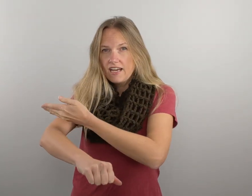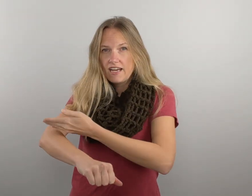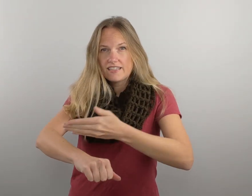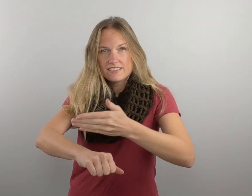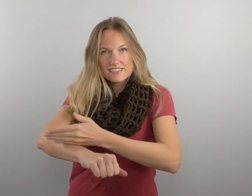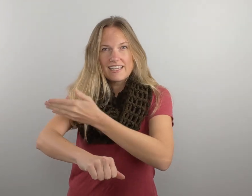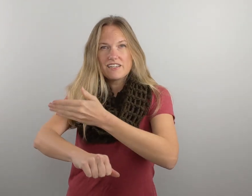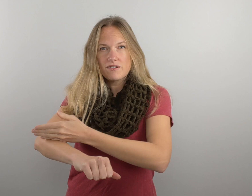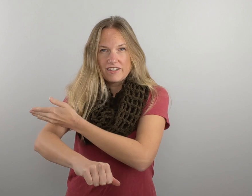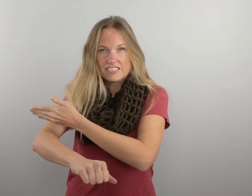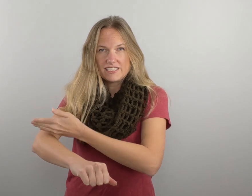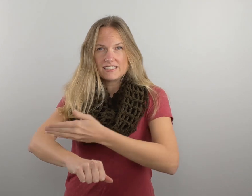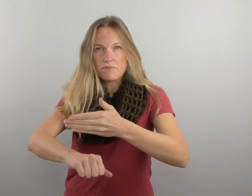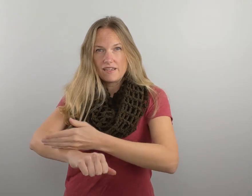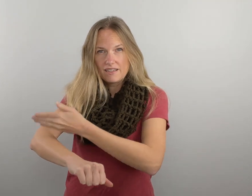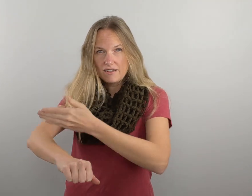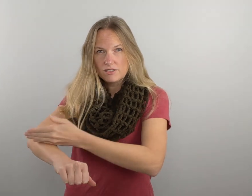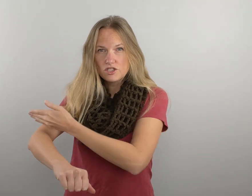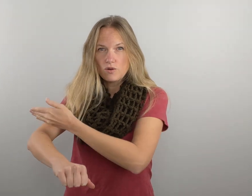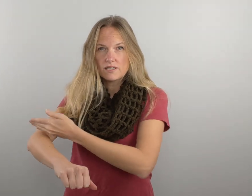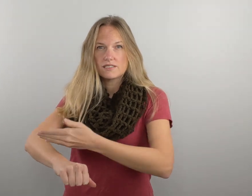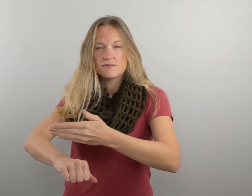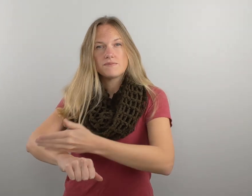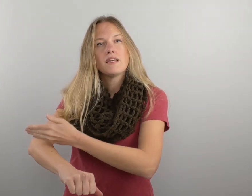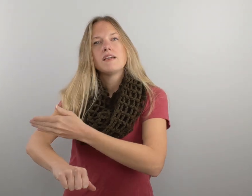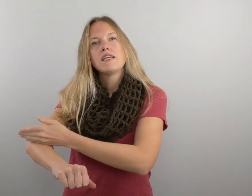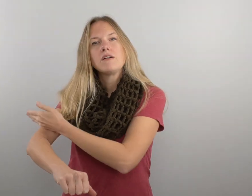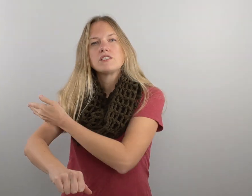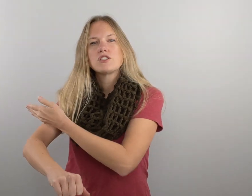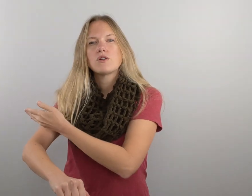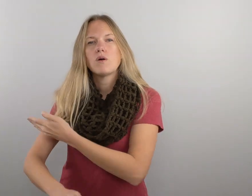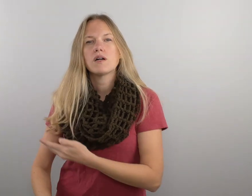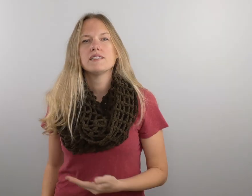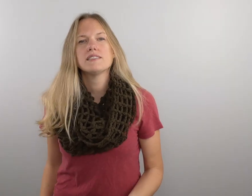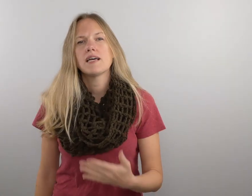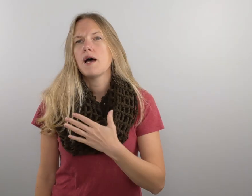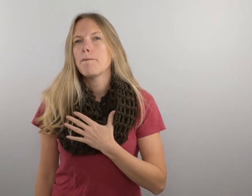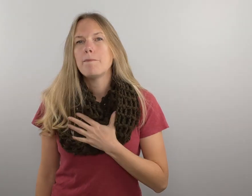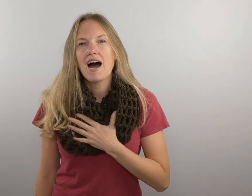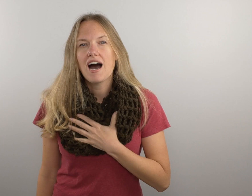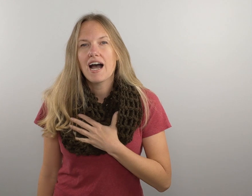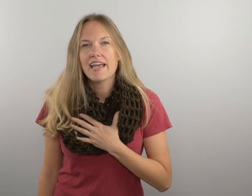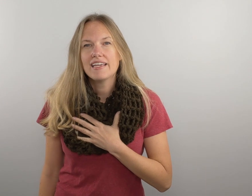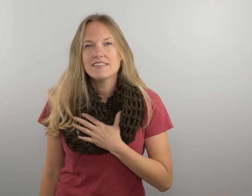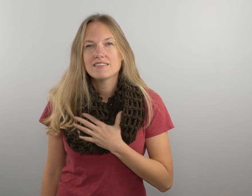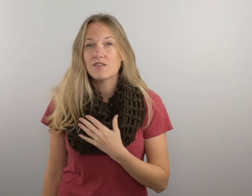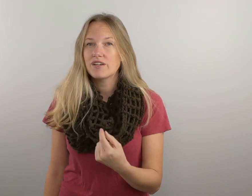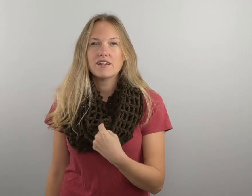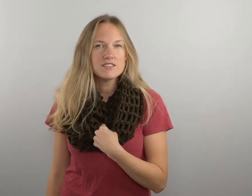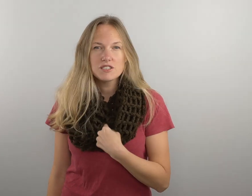and then it's like you're refinishing something, okay? Restores. He restores my, or you could also just